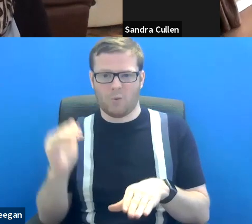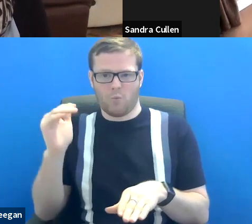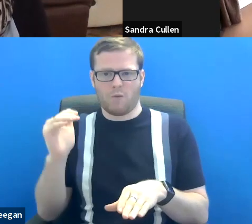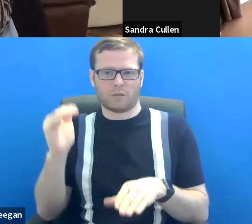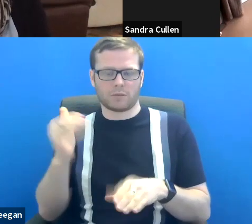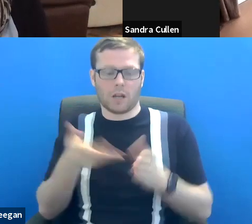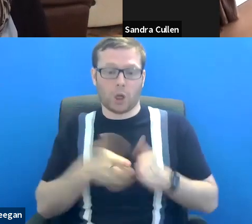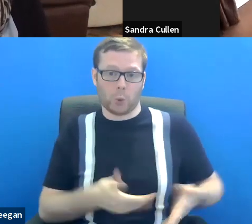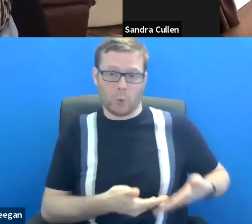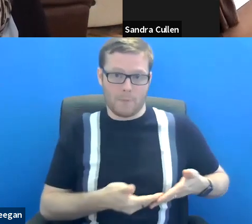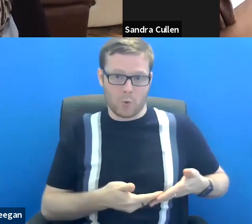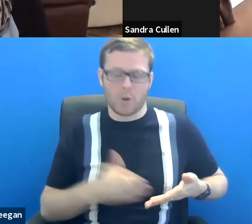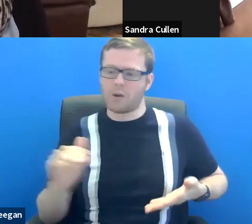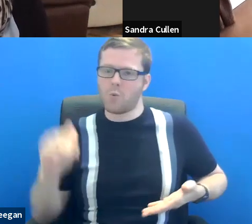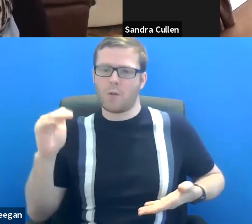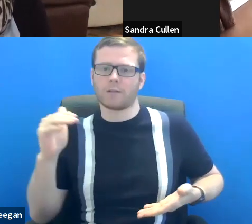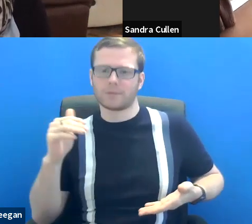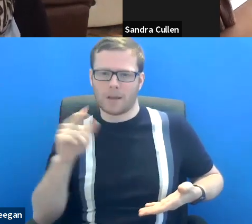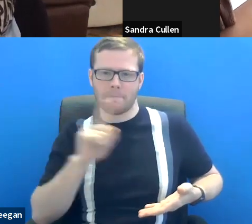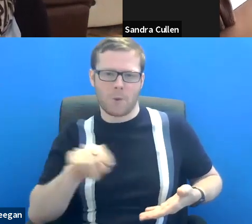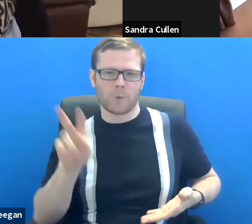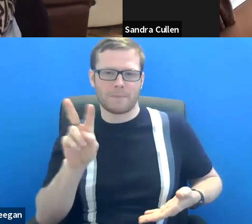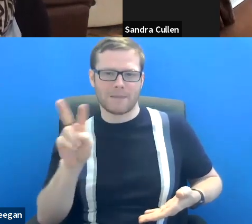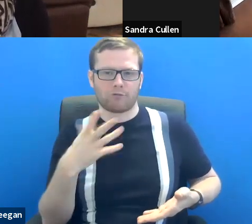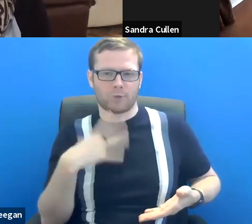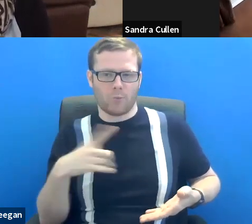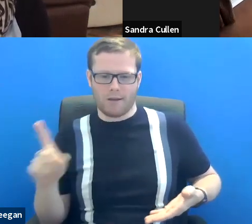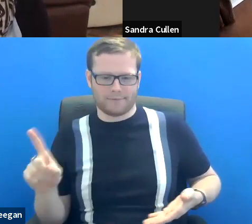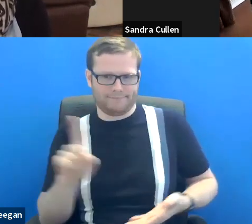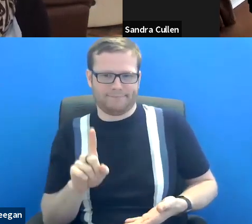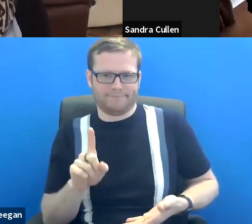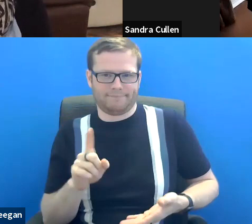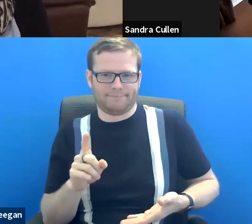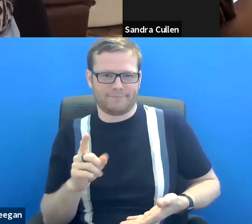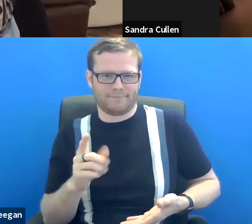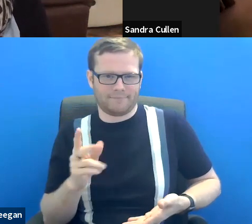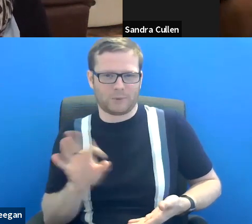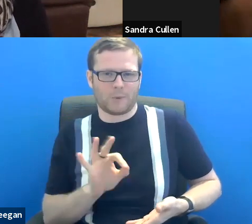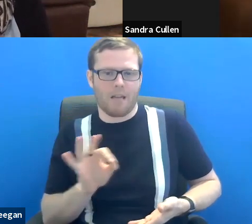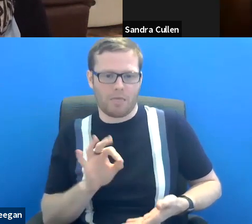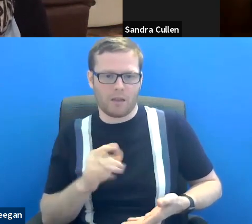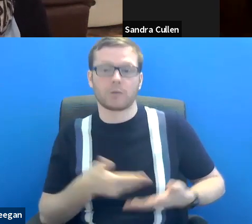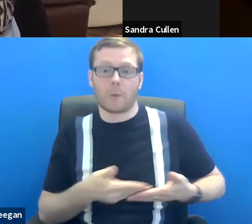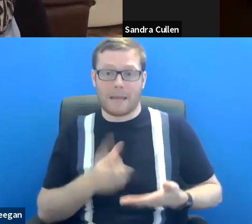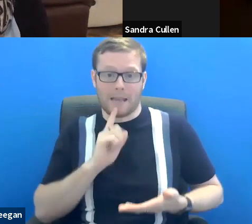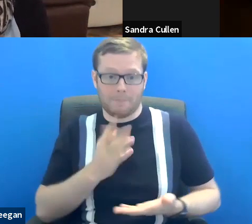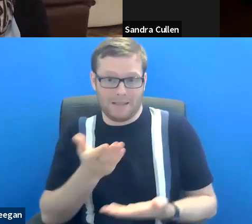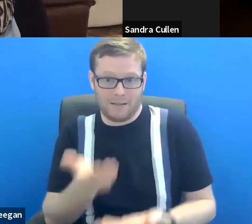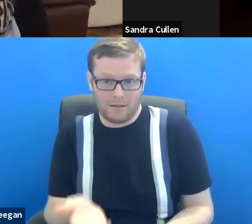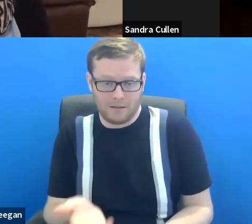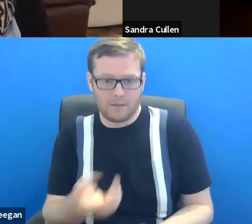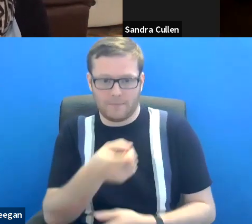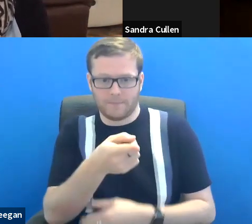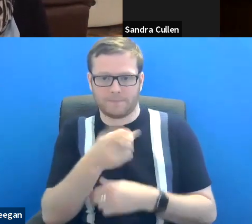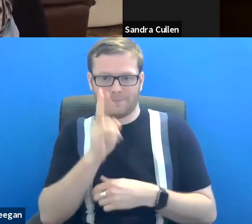usually that's what parents really want, is a picture of their children together. So we put baby down, just